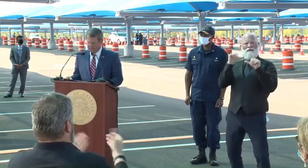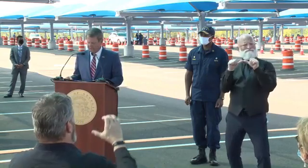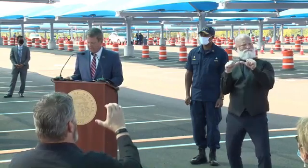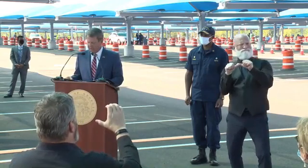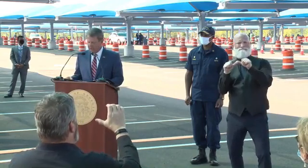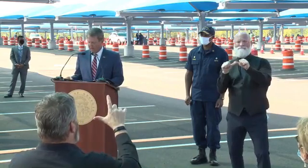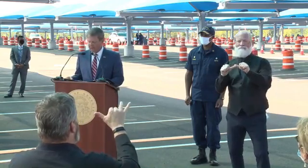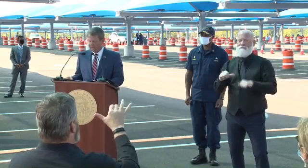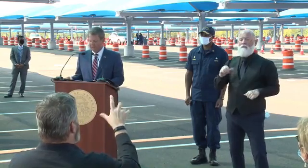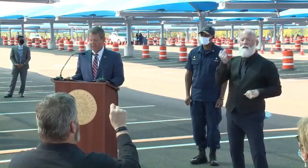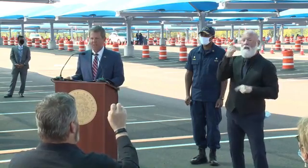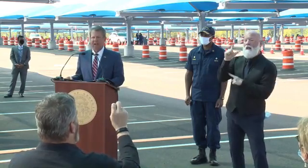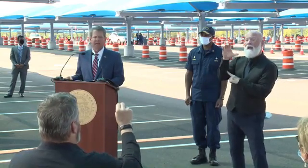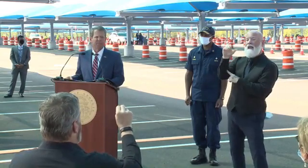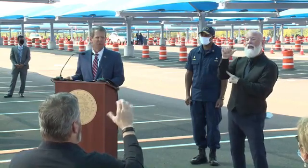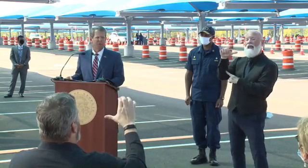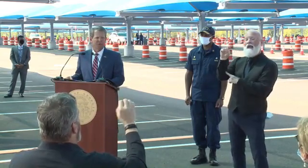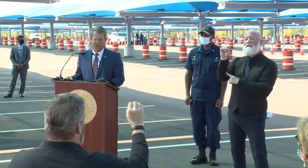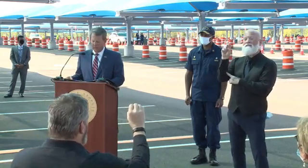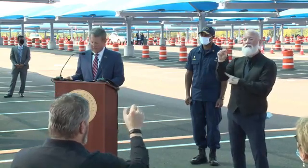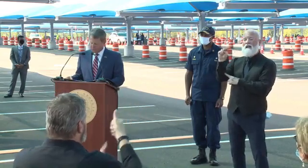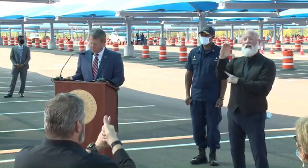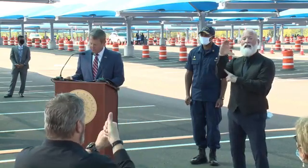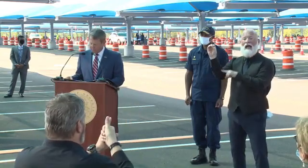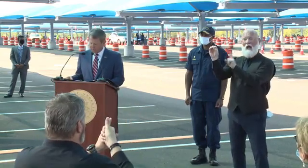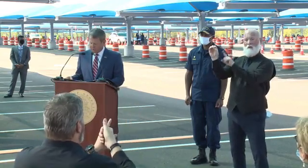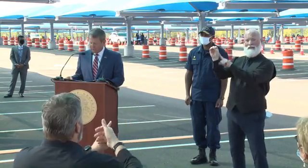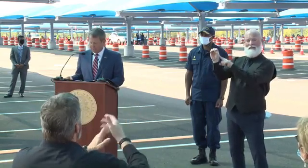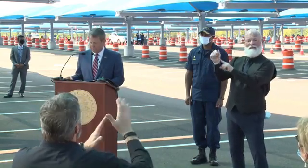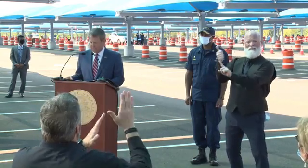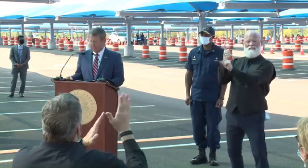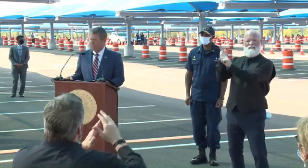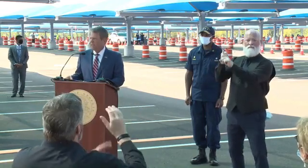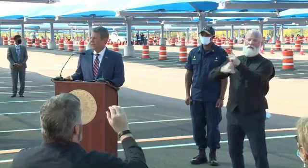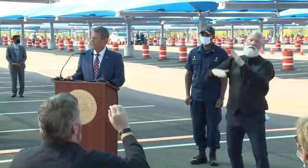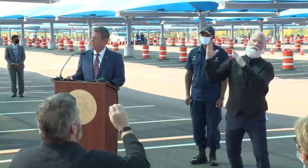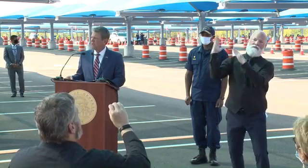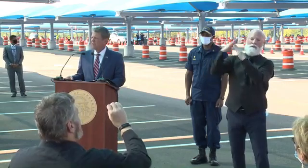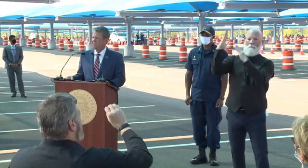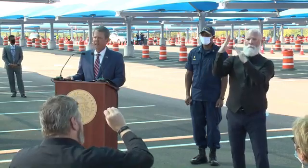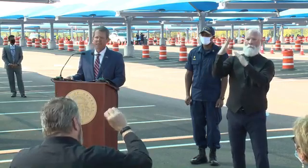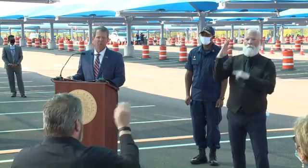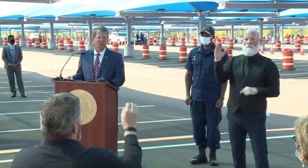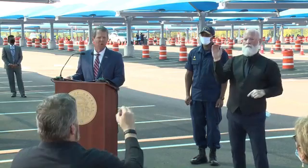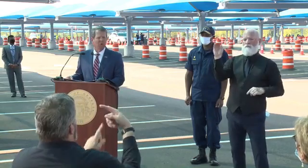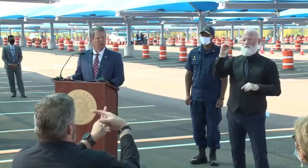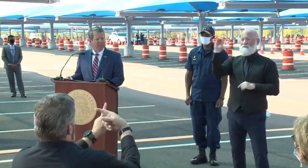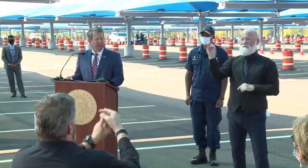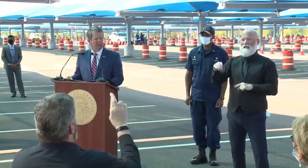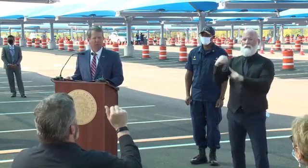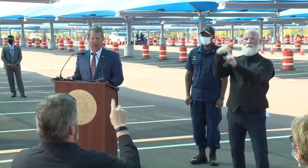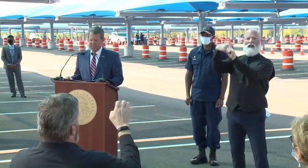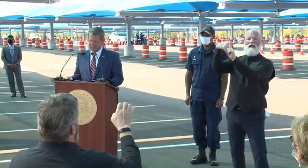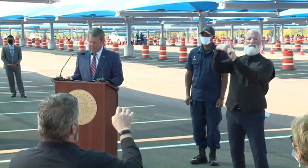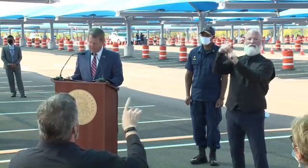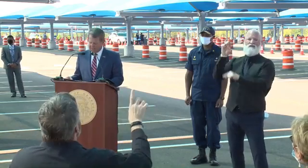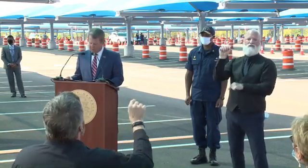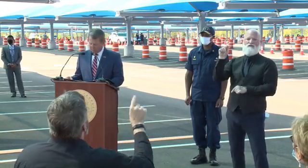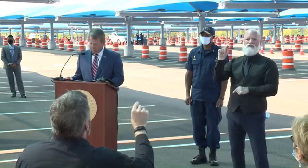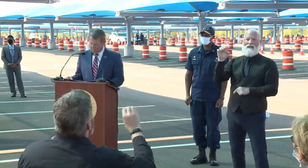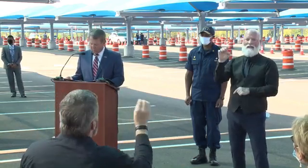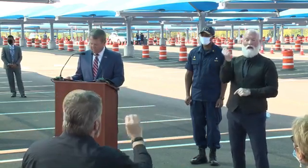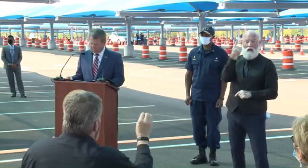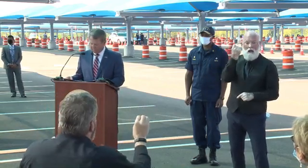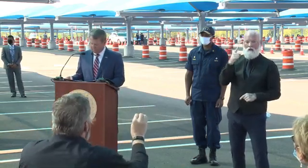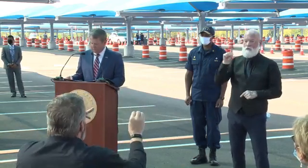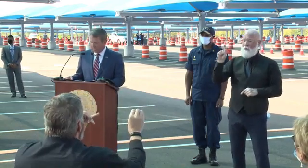highest positivity rates in the state at around 20%. That is unacceptable, and that is why today is